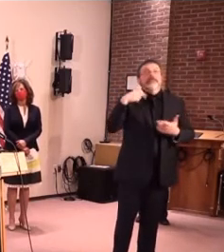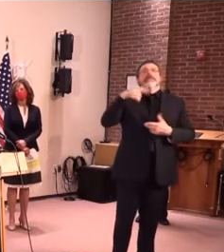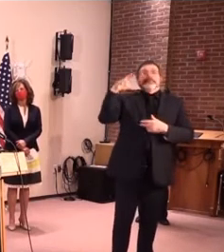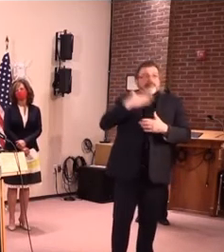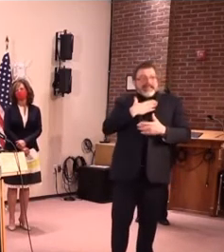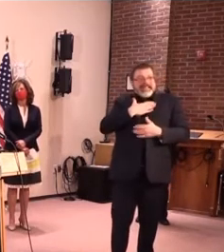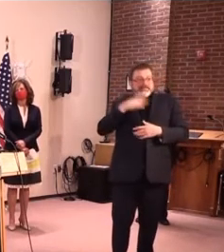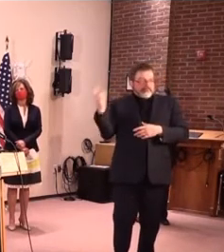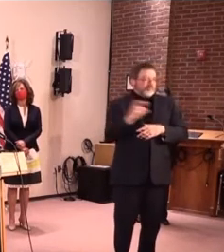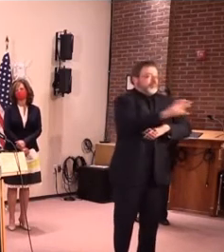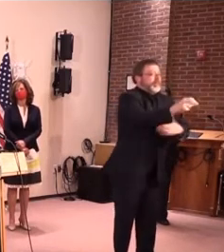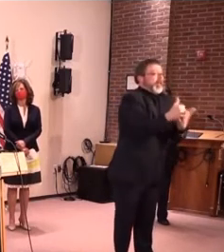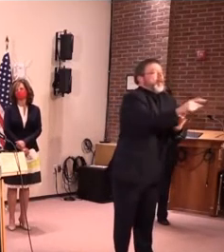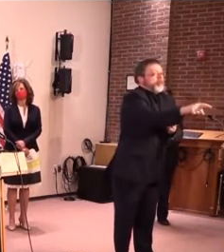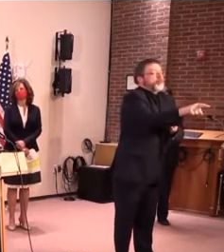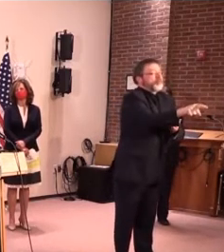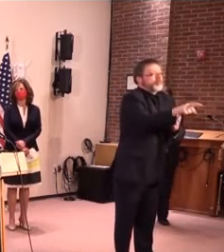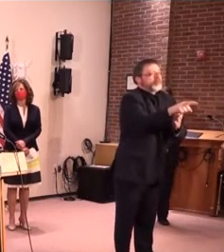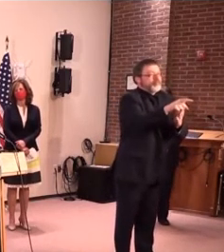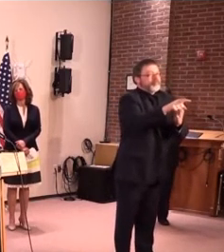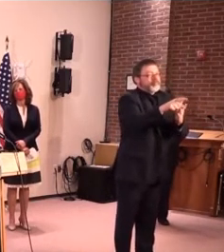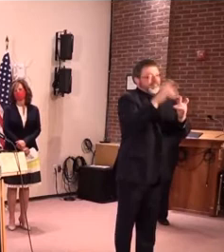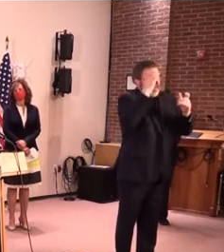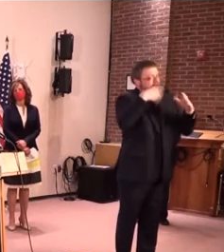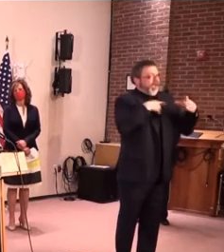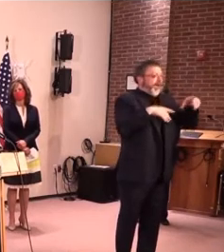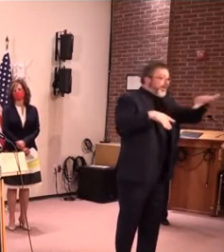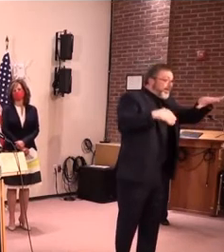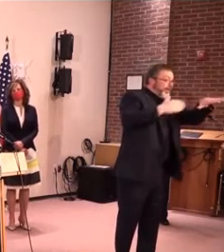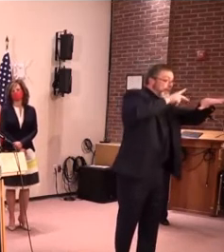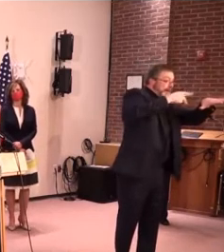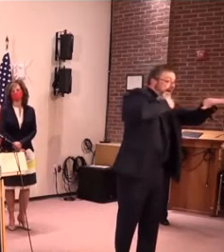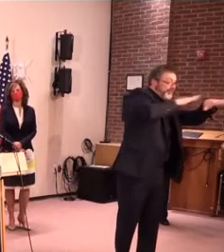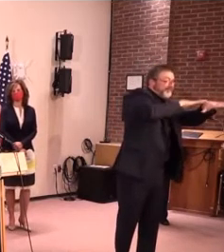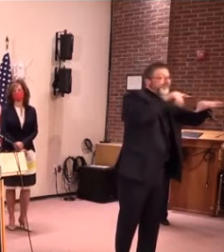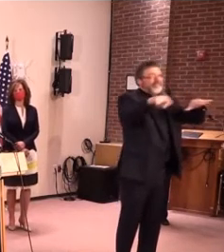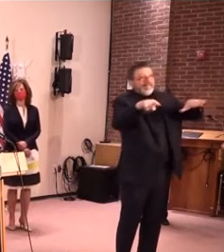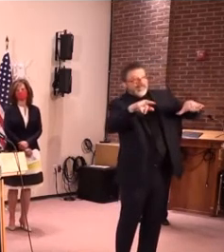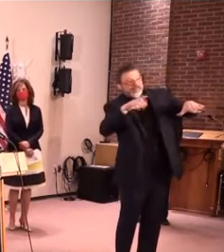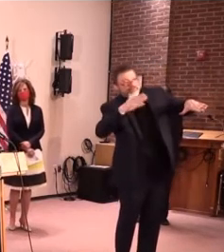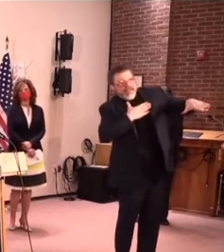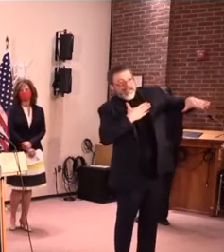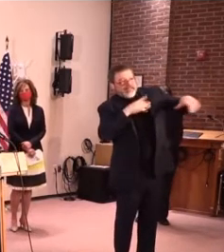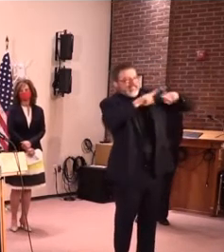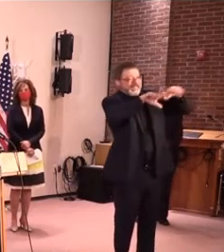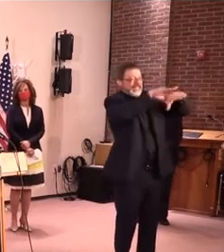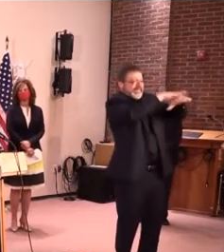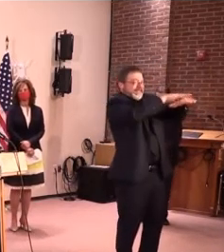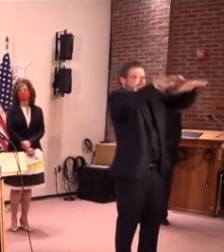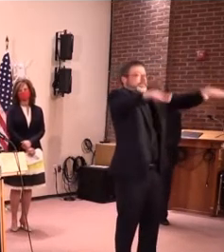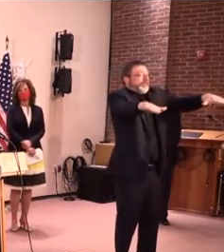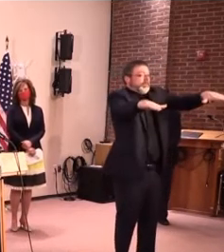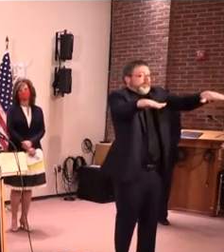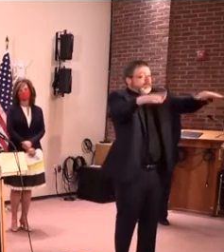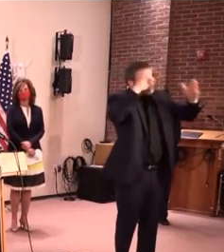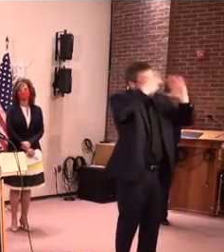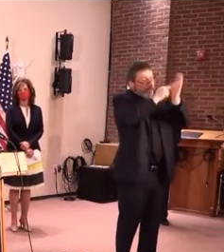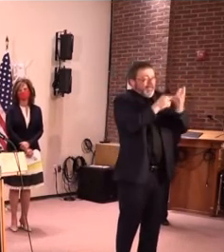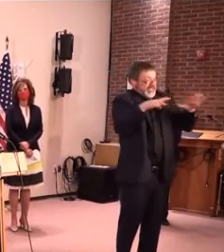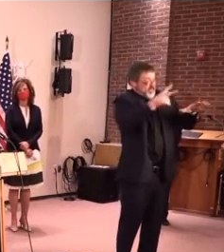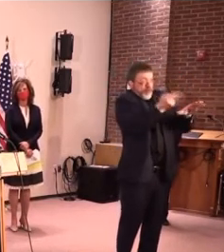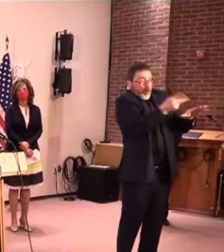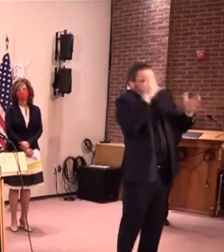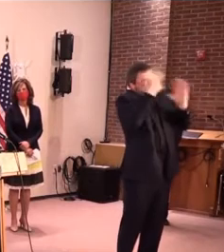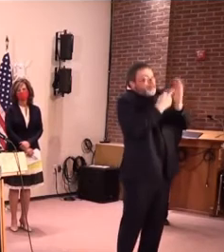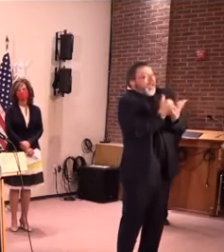gap, we tried our best to fill it. So in closing, I just want to thank the governor and his extraordinary team, the Vermont House and